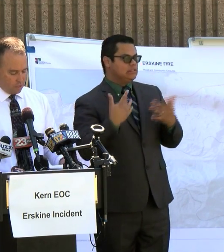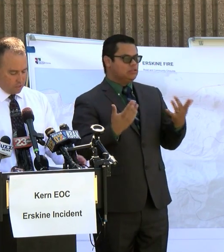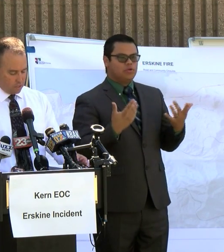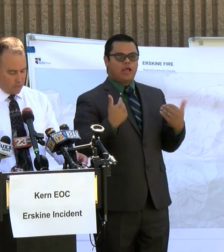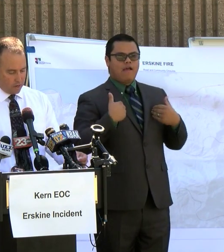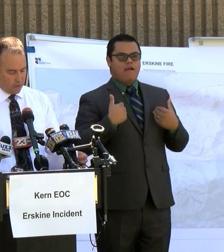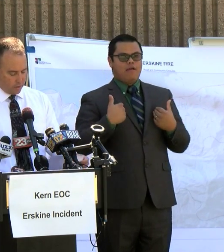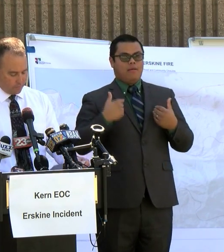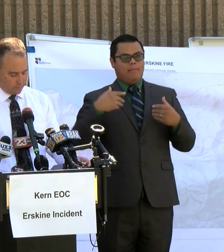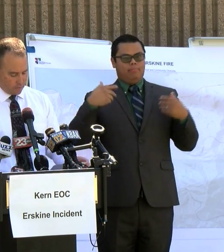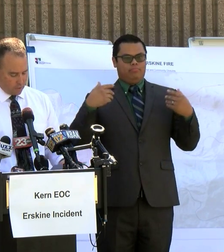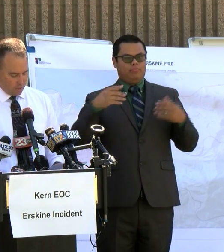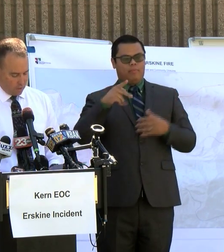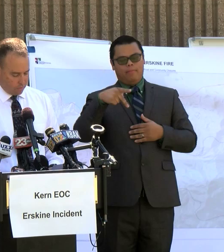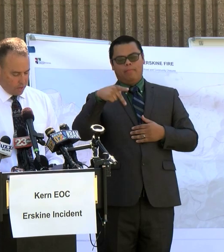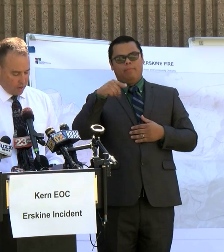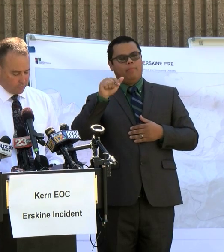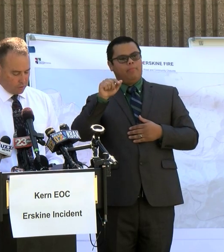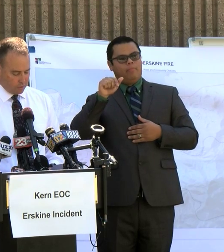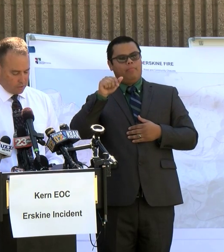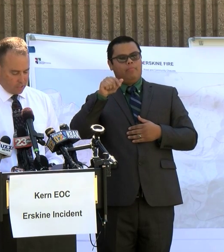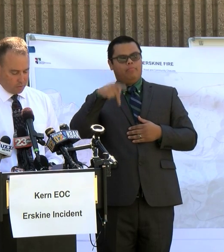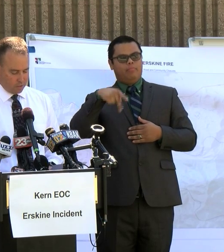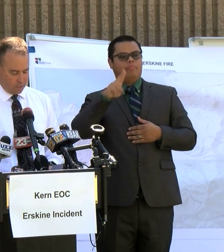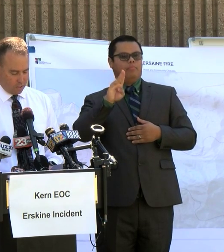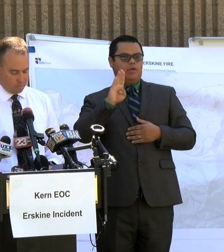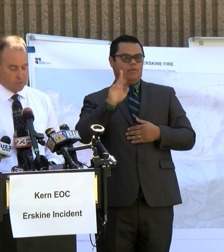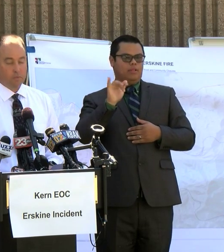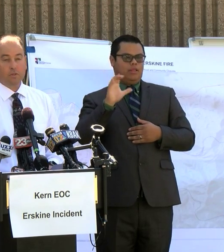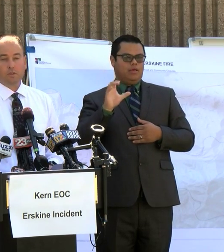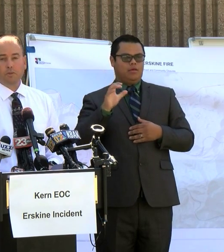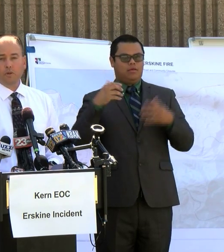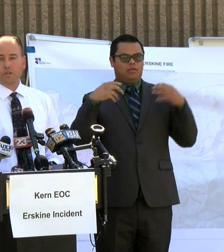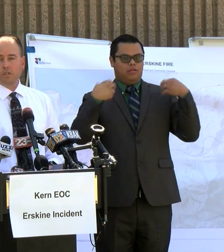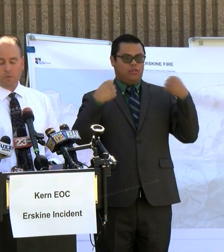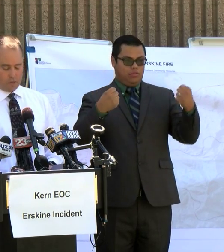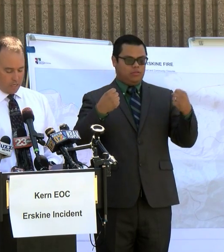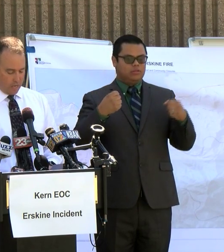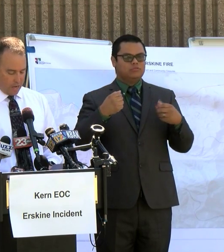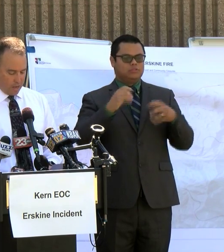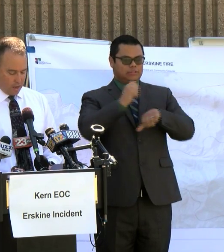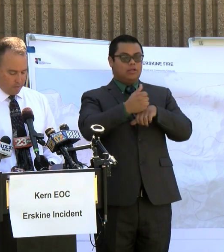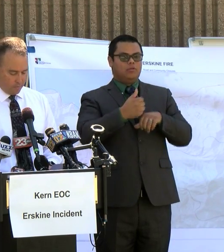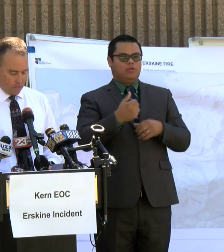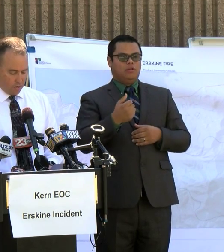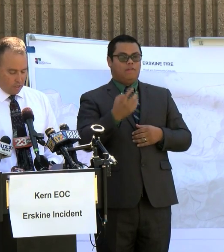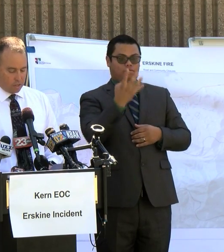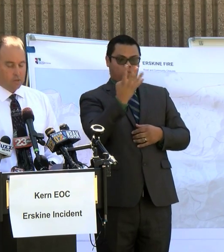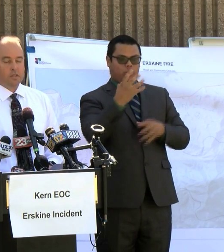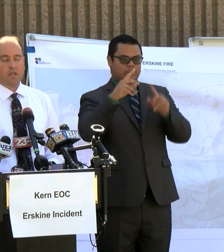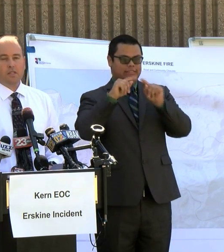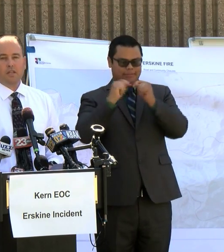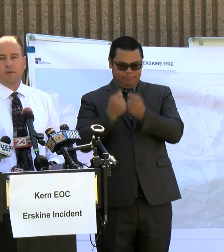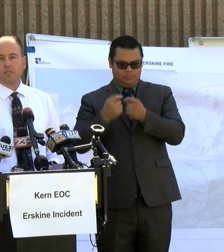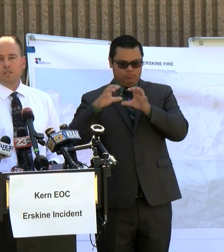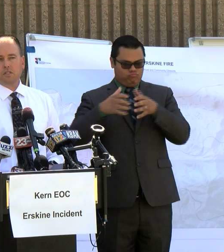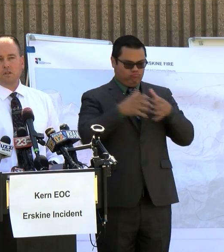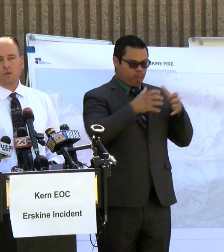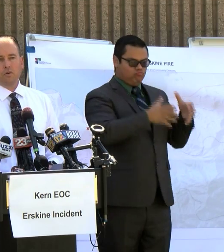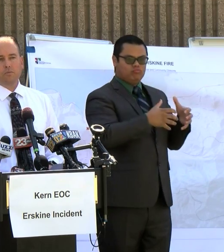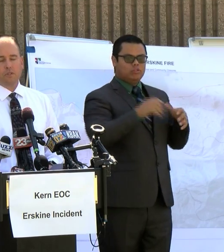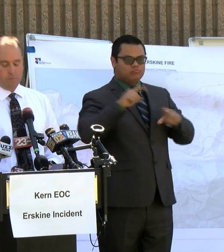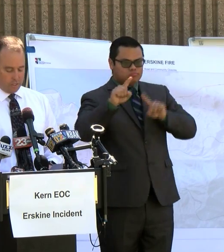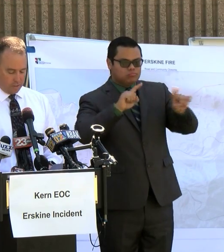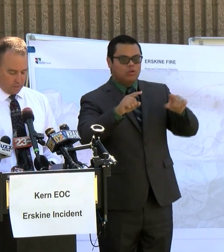teams into the area. We have 2 assessment teams that were deployed this morning at 8 a.m. to assess damages